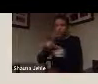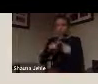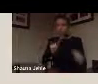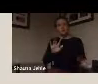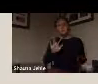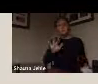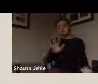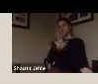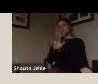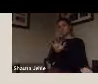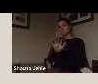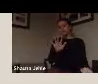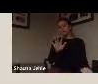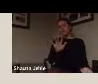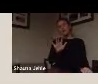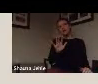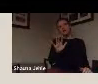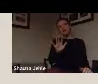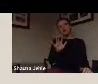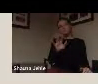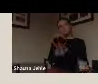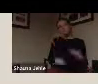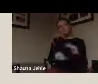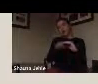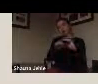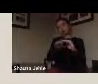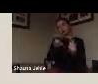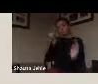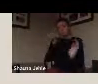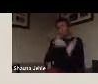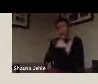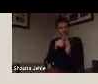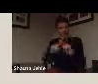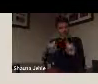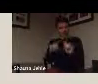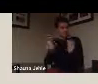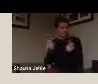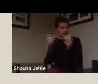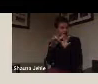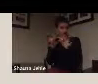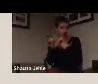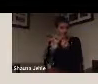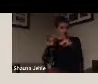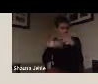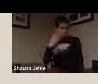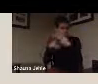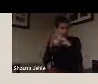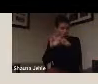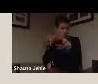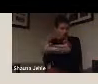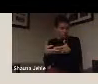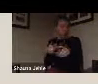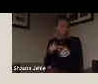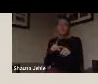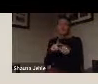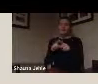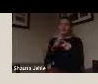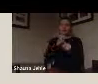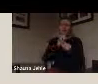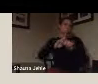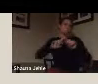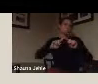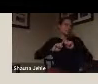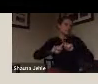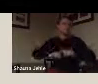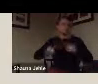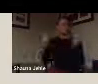estimating about up to 1,000 different sign languages in the world, and they are completely different languages.